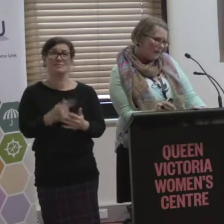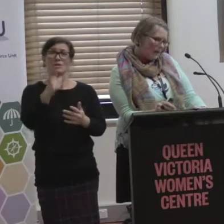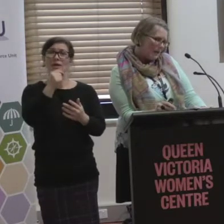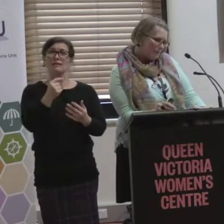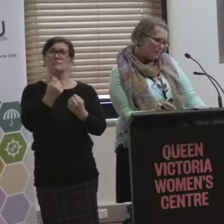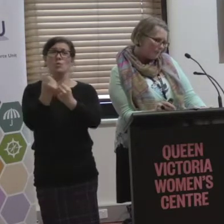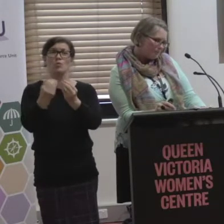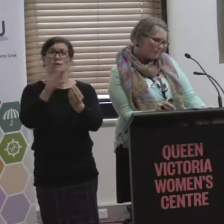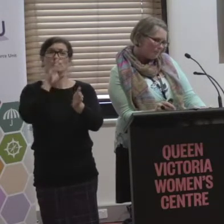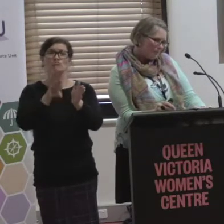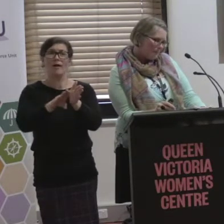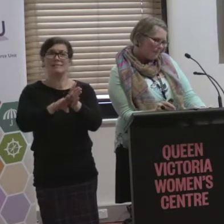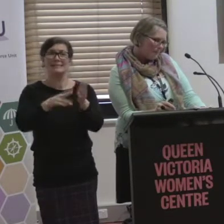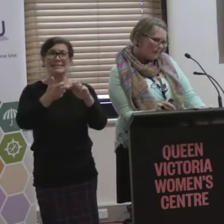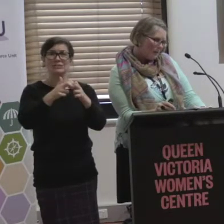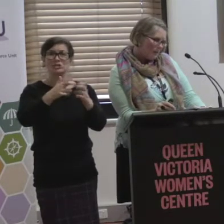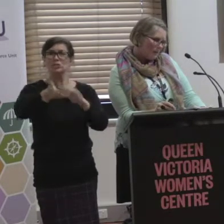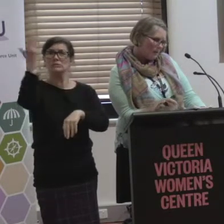issues.